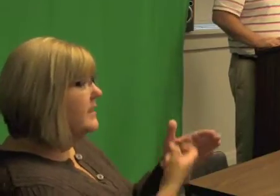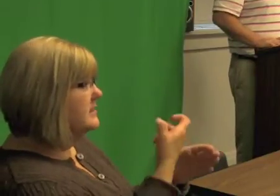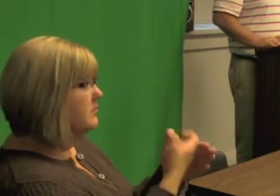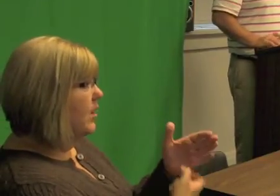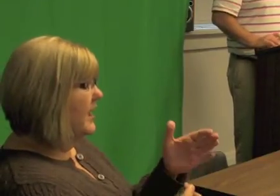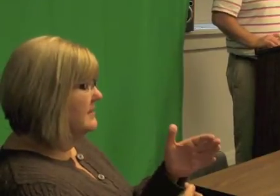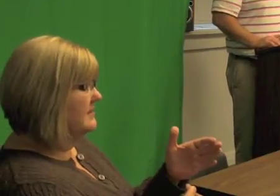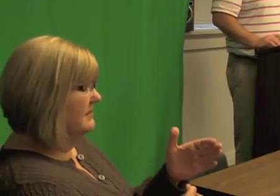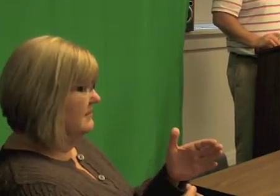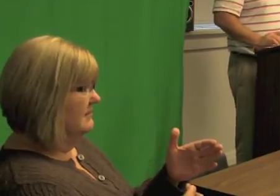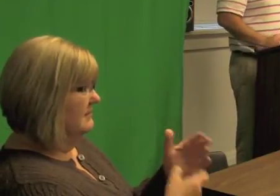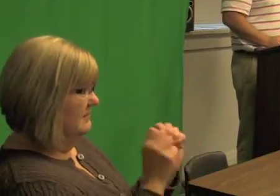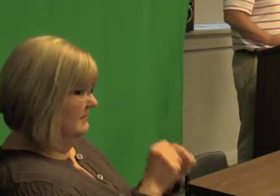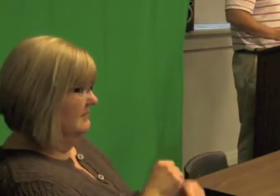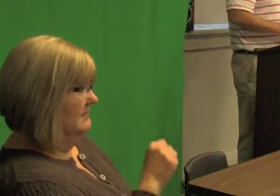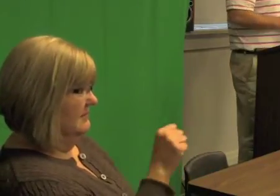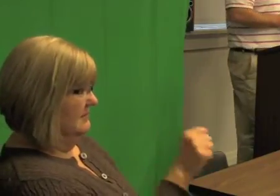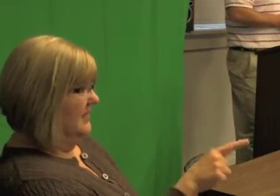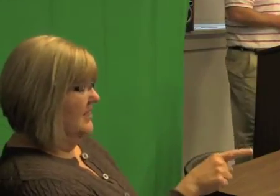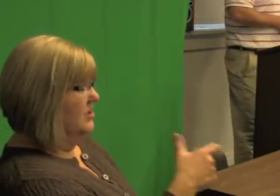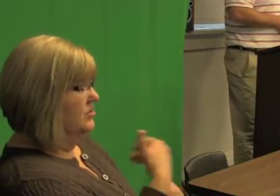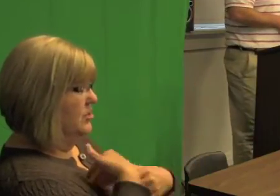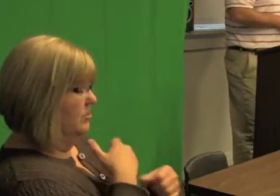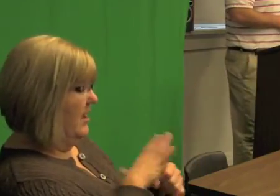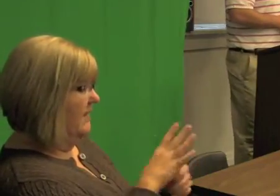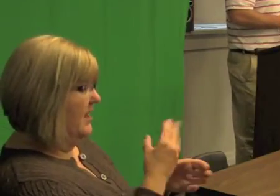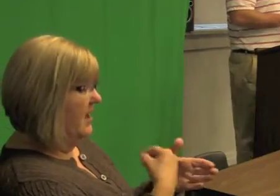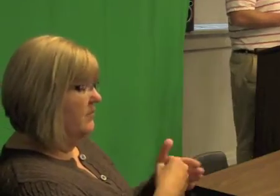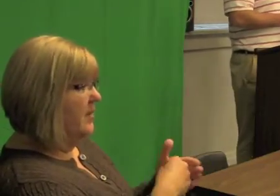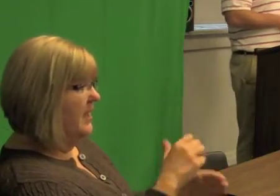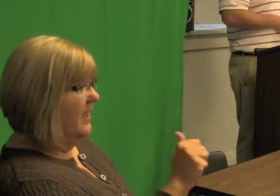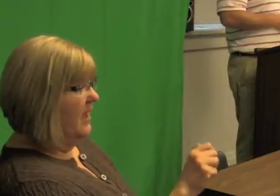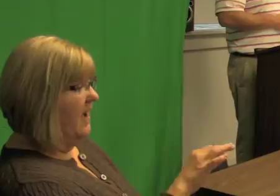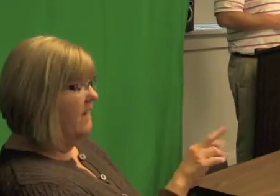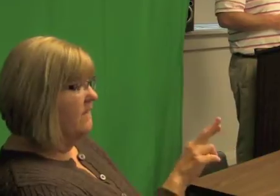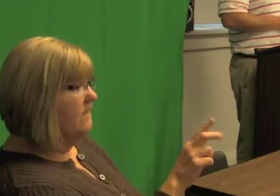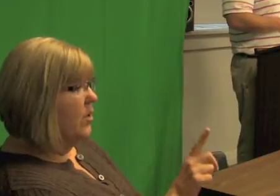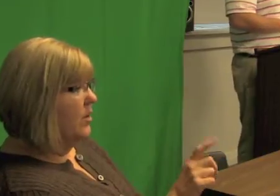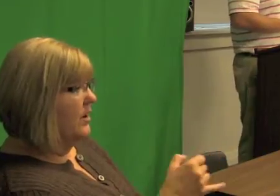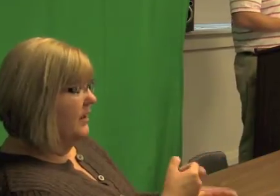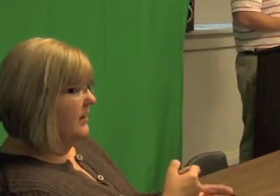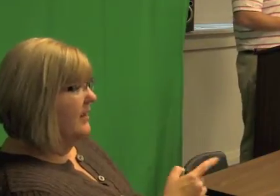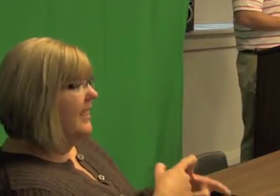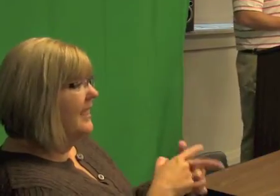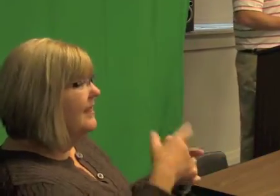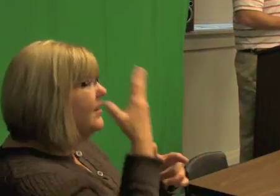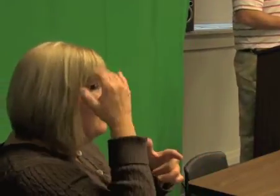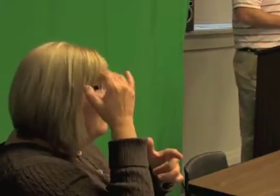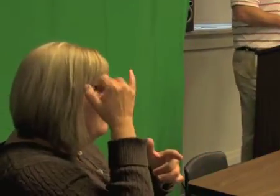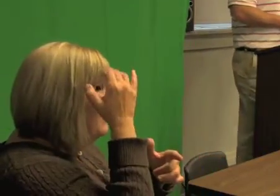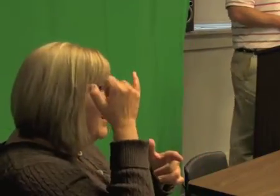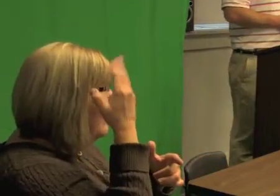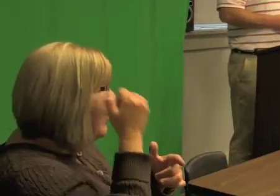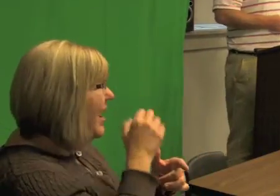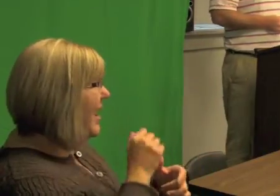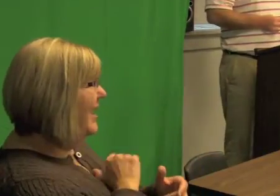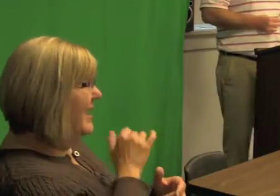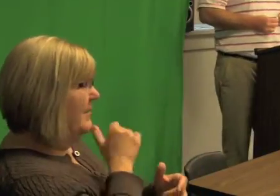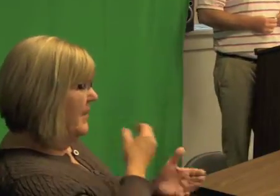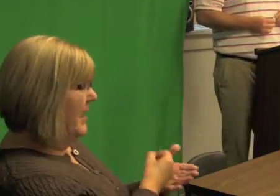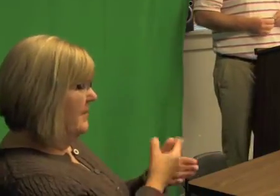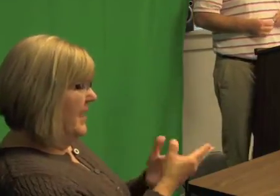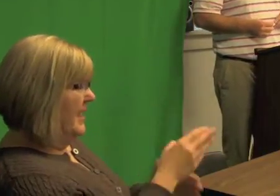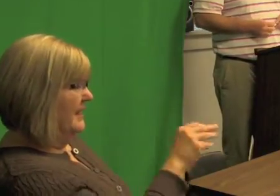afford it? Okay? And then next one, you're buying motives. Why are you buying it? Am I buying this